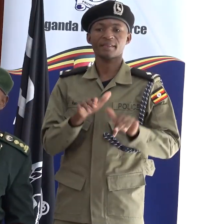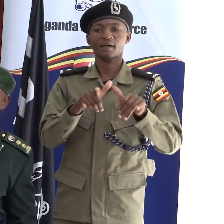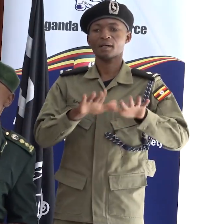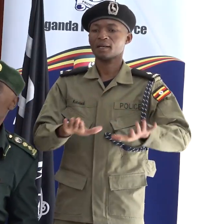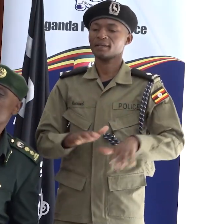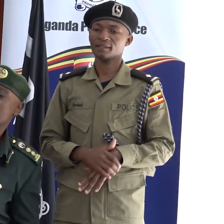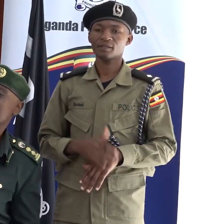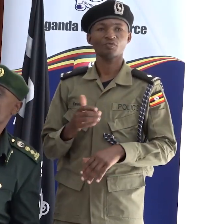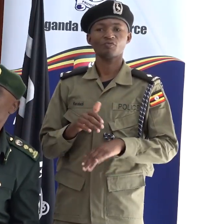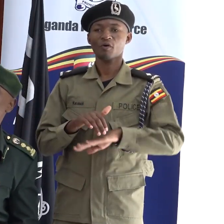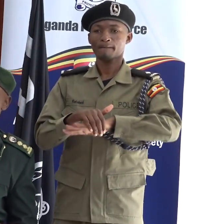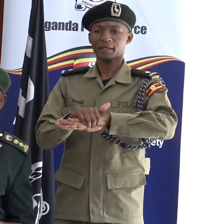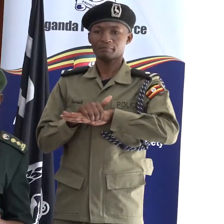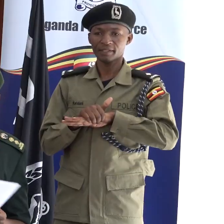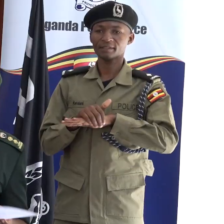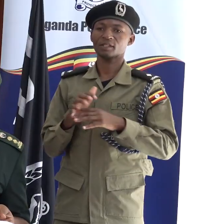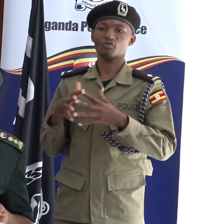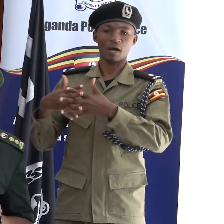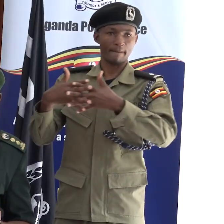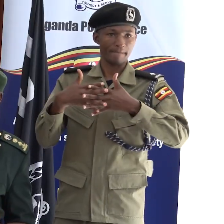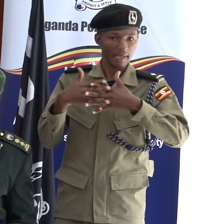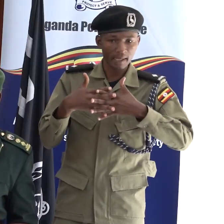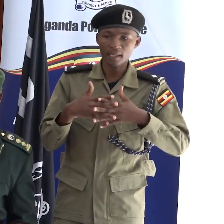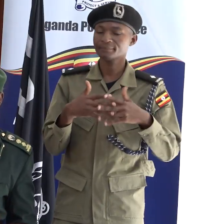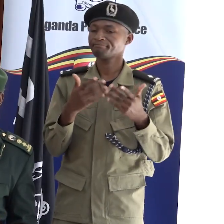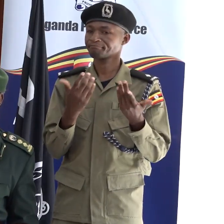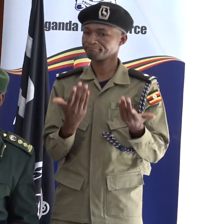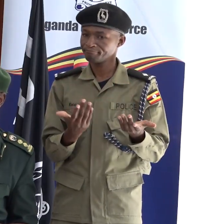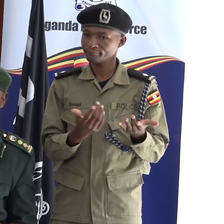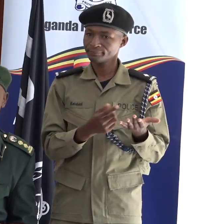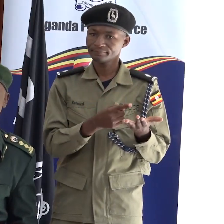an American, you are